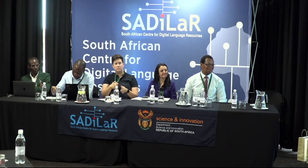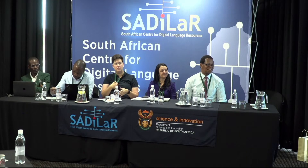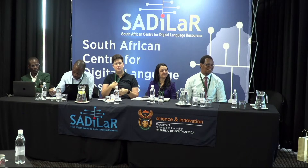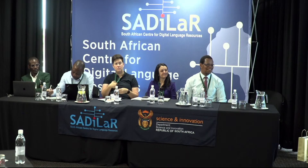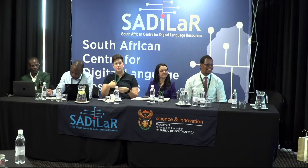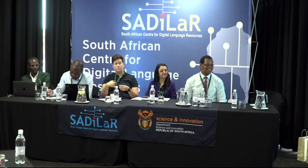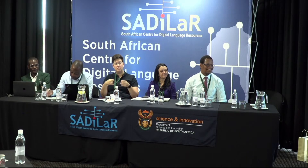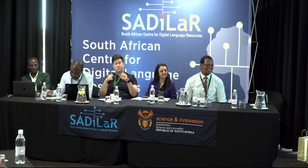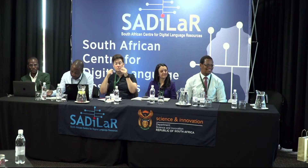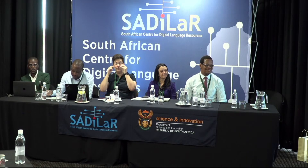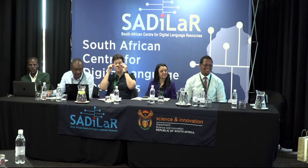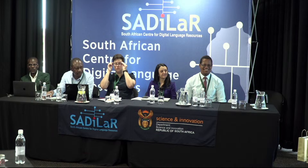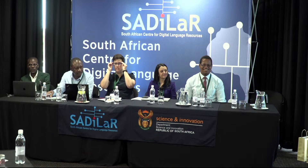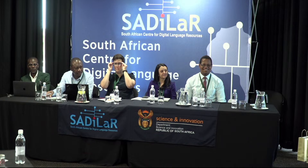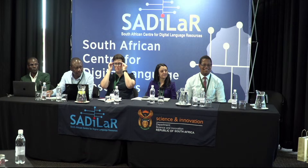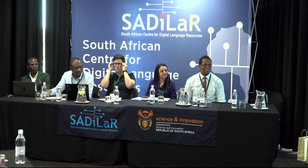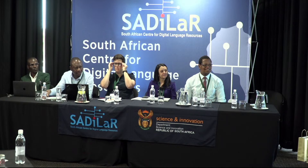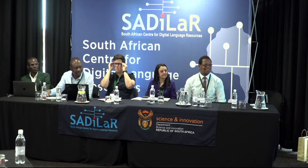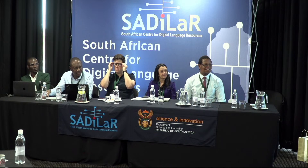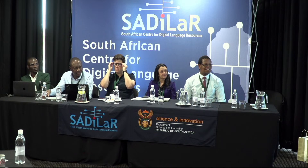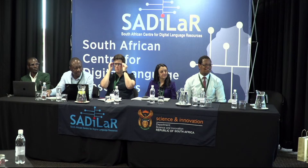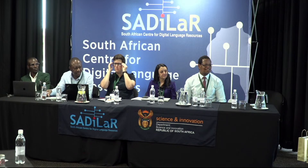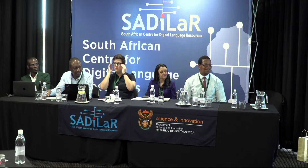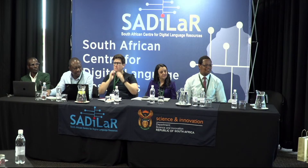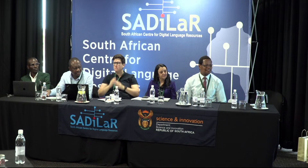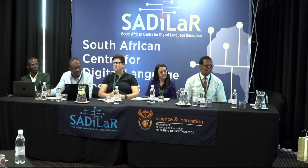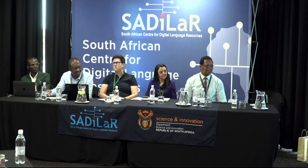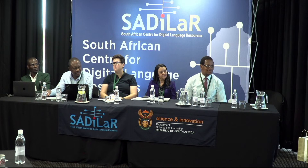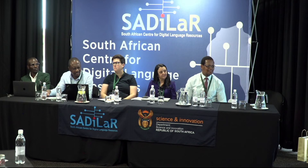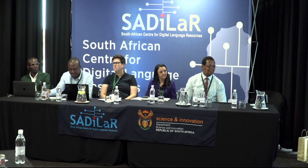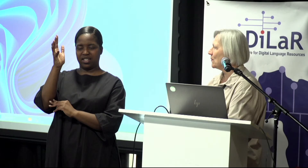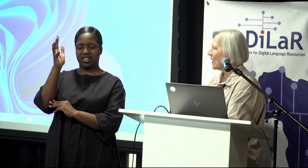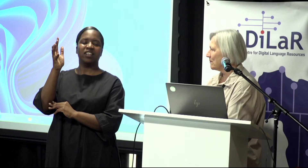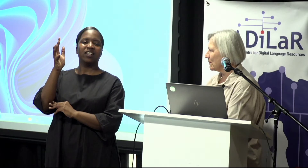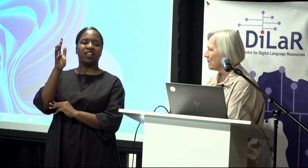So I introduce my first speaker, Professor Langa